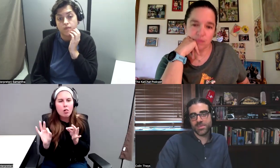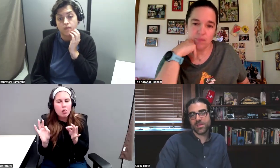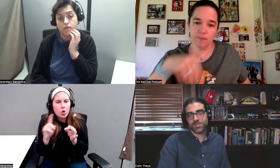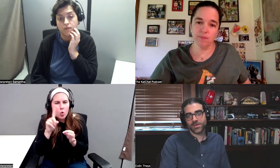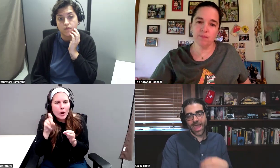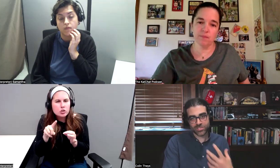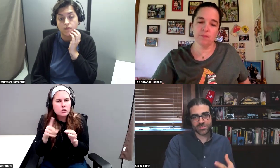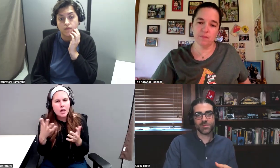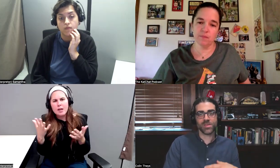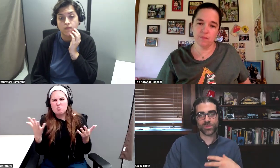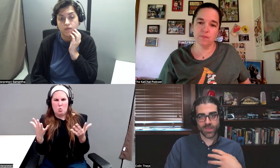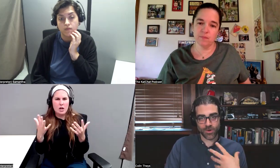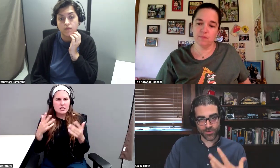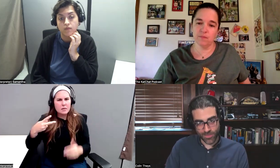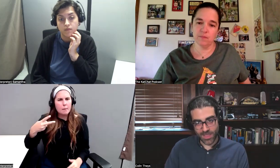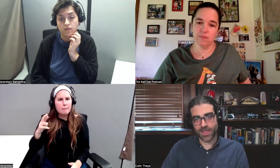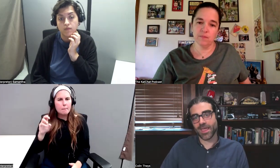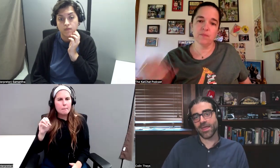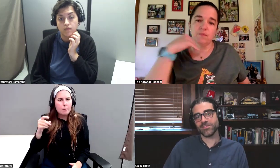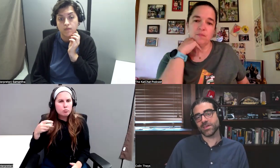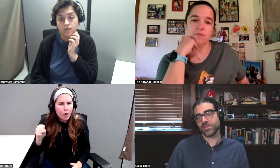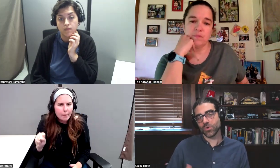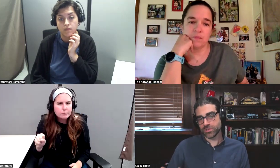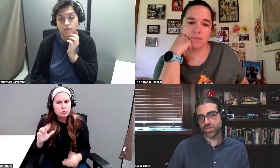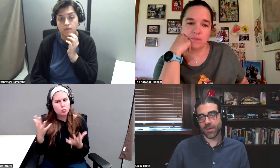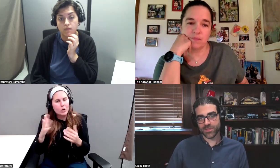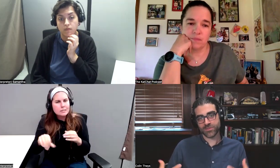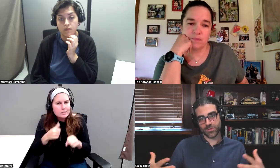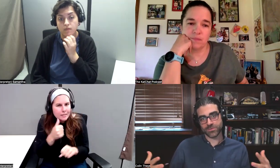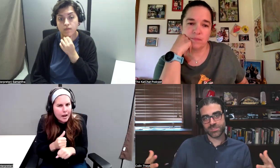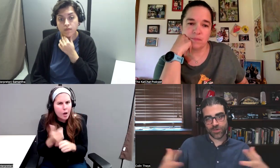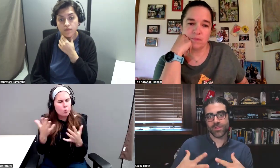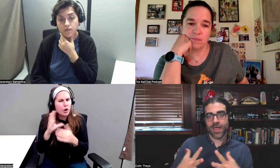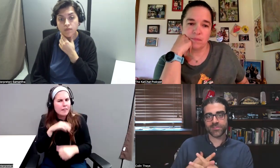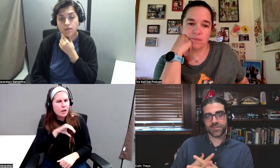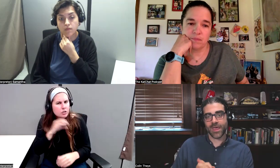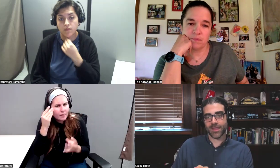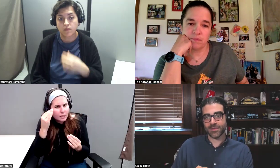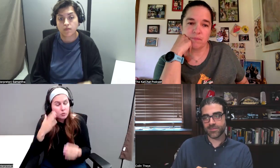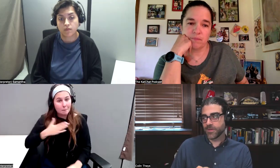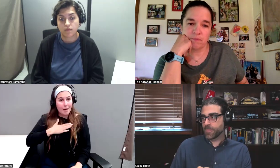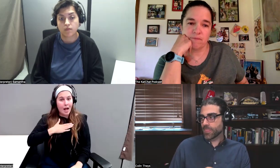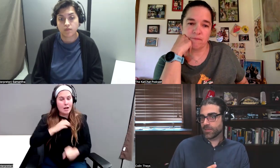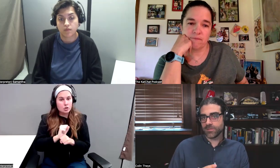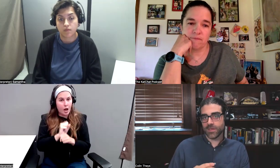props are going to be, what the action's going to be, what the characters are thinking, and it's like your job is to centralize